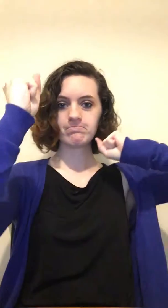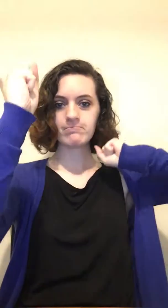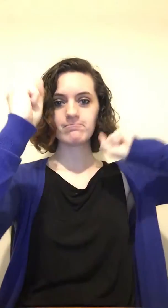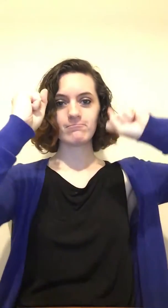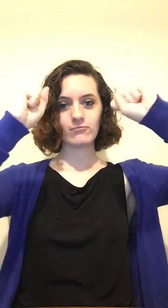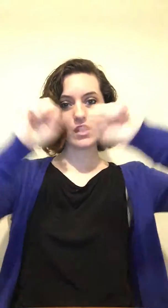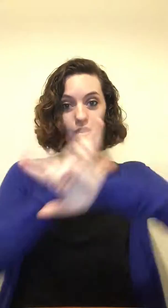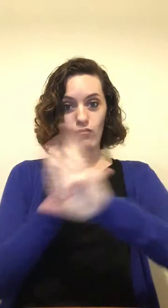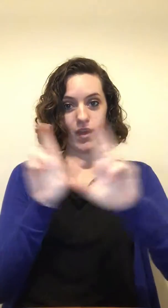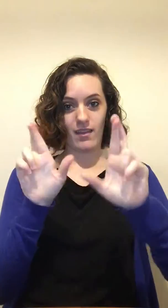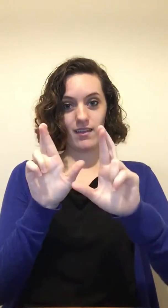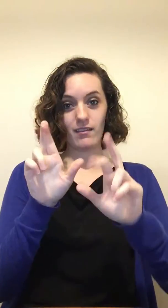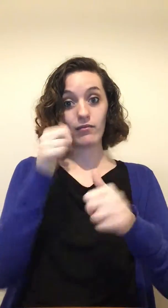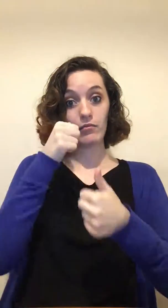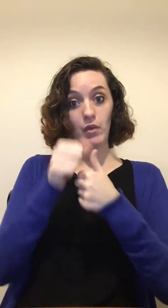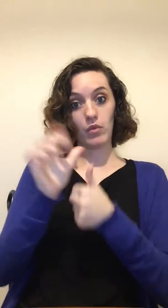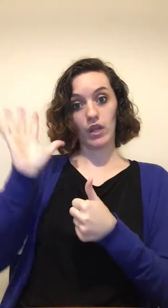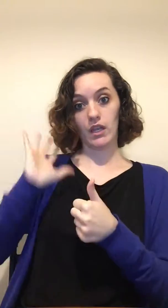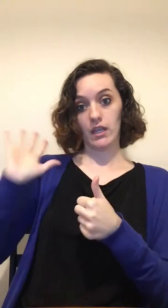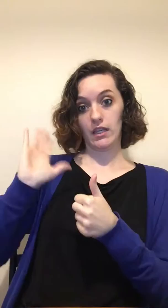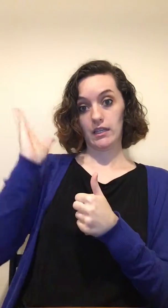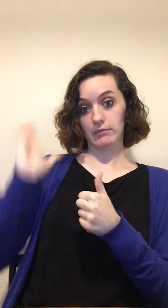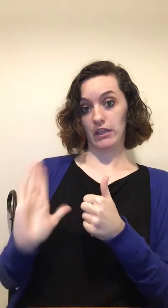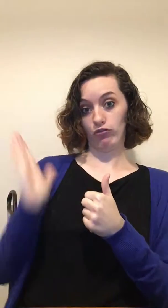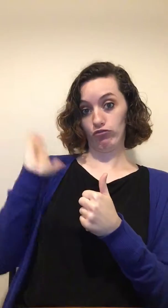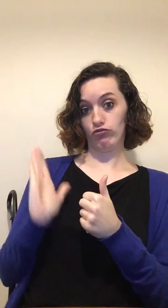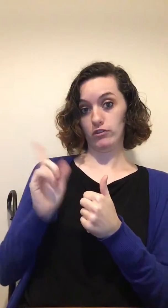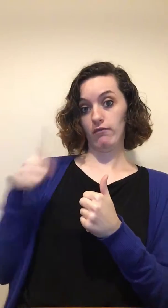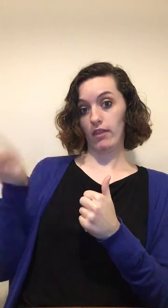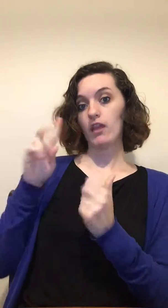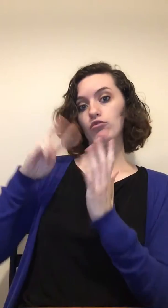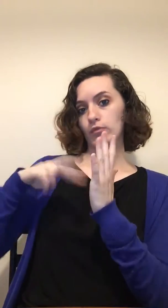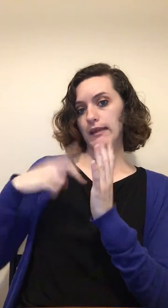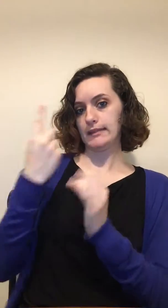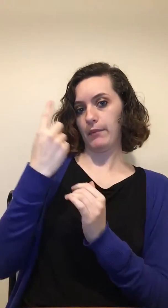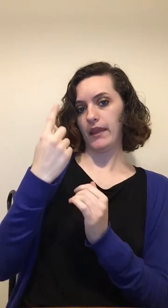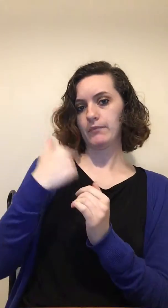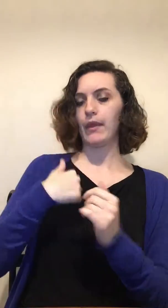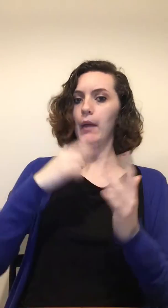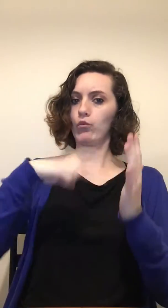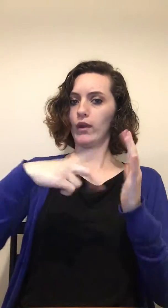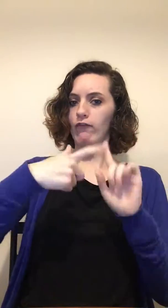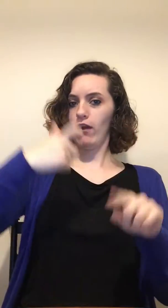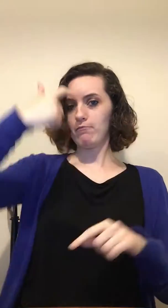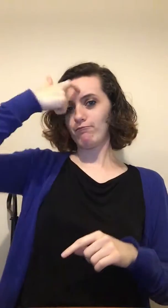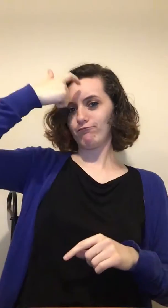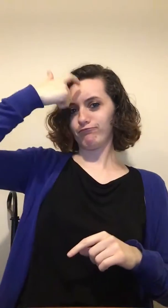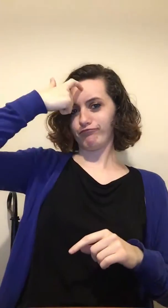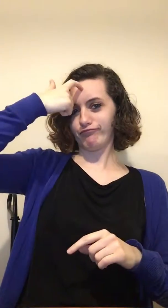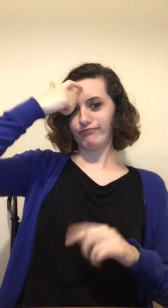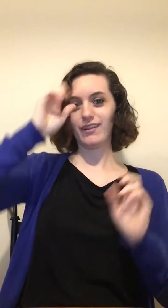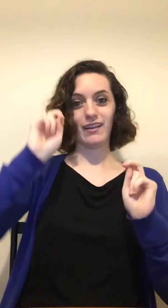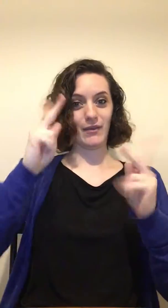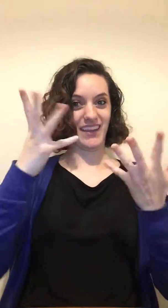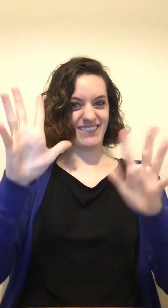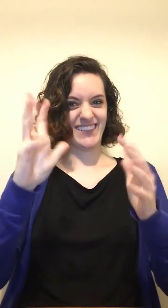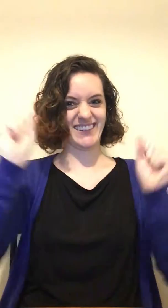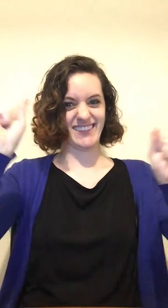other speakers had something they were reading. I'm reading from here. That's the work of storytellers. Thank you. So when I say to